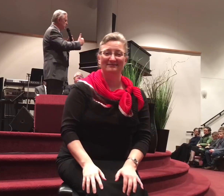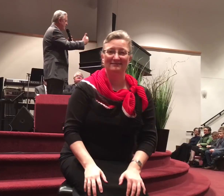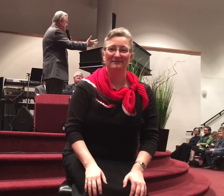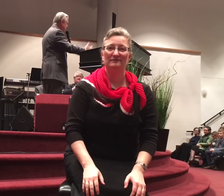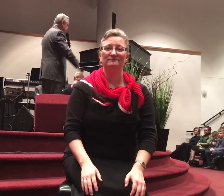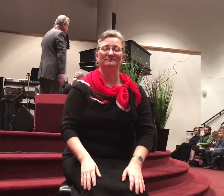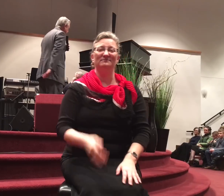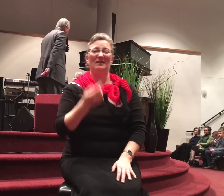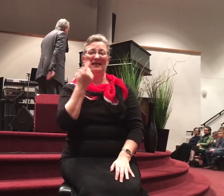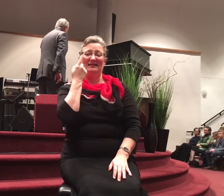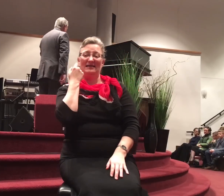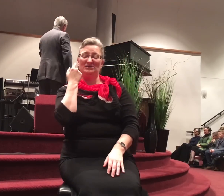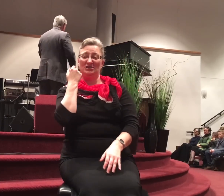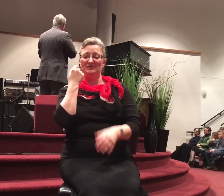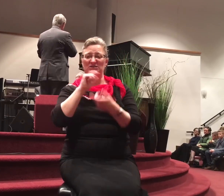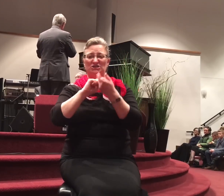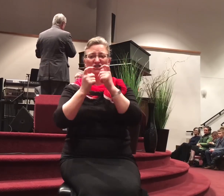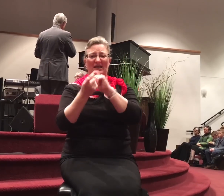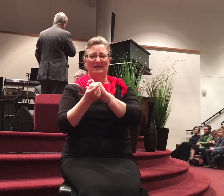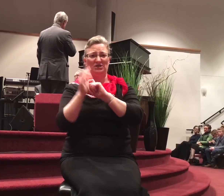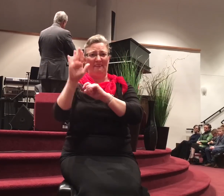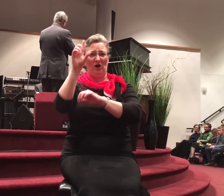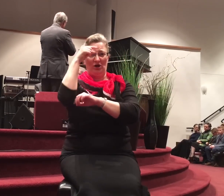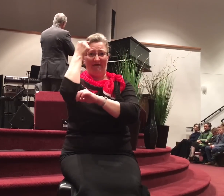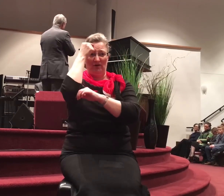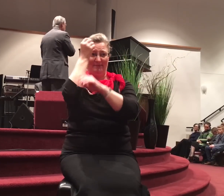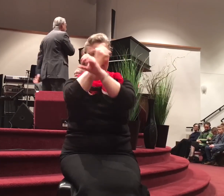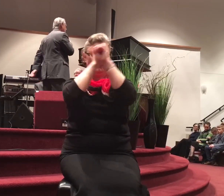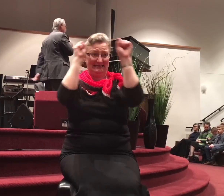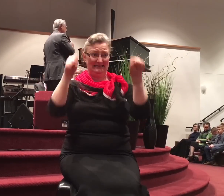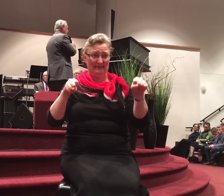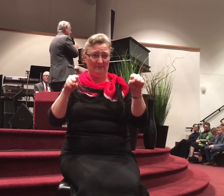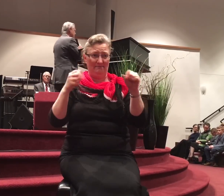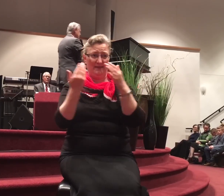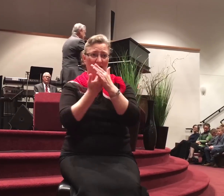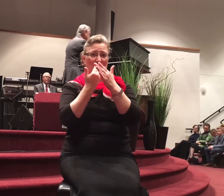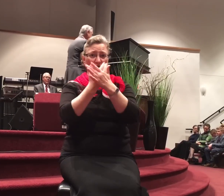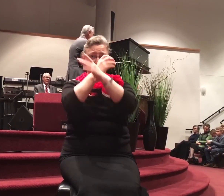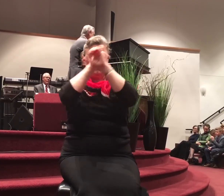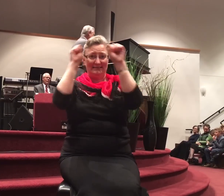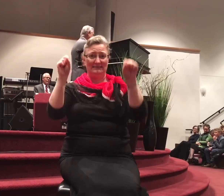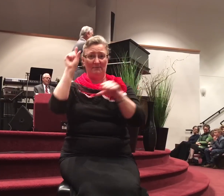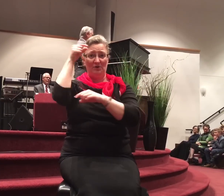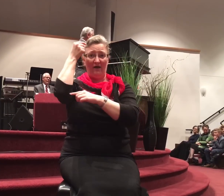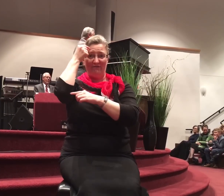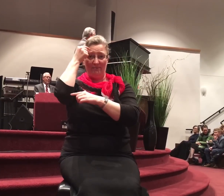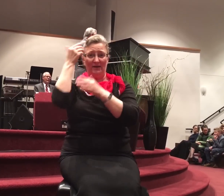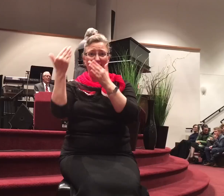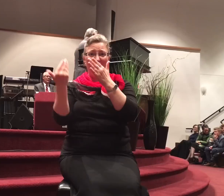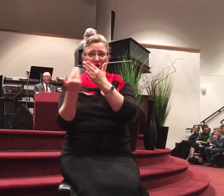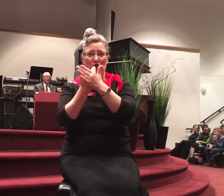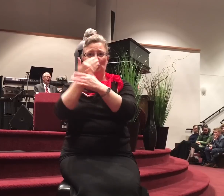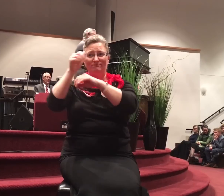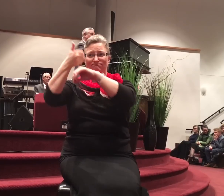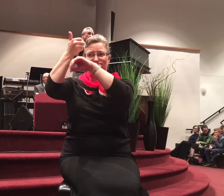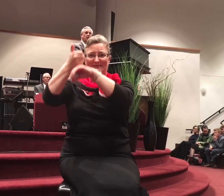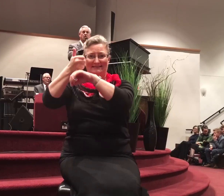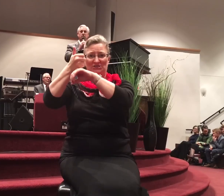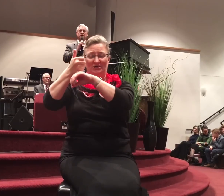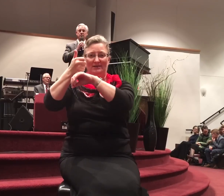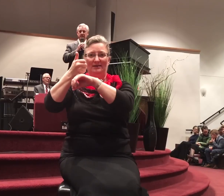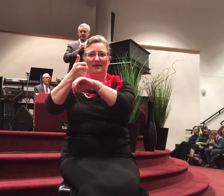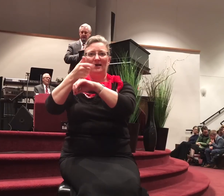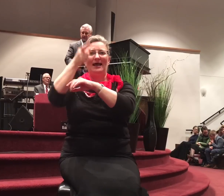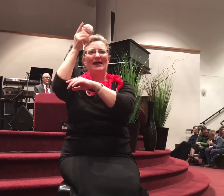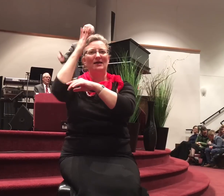They've just transitioned to democracy, and this is a brand new position, and God has favored one of our